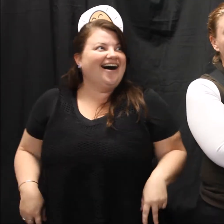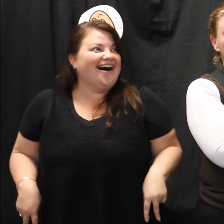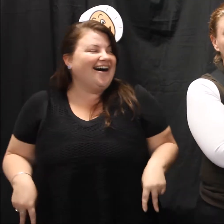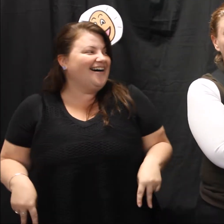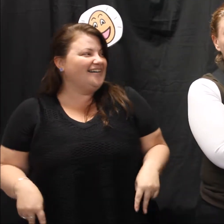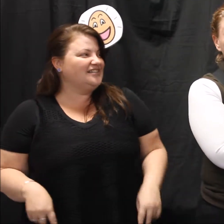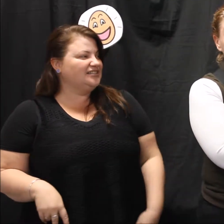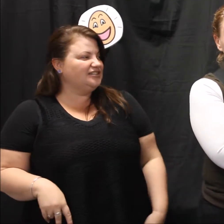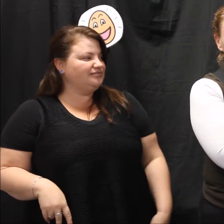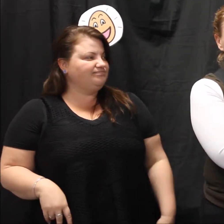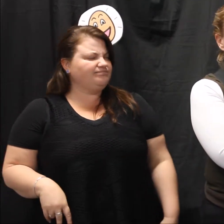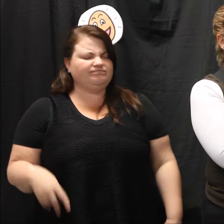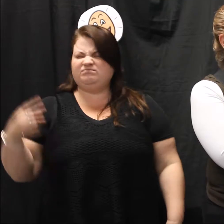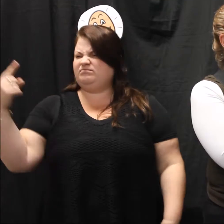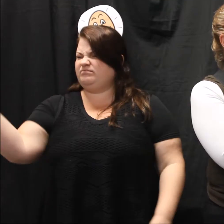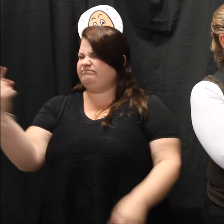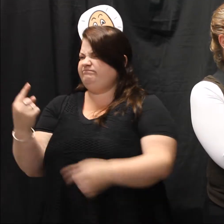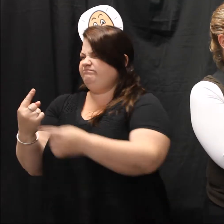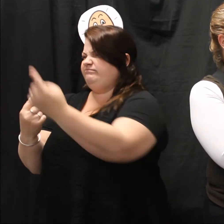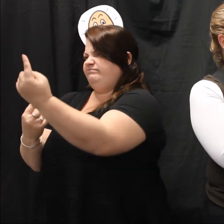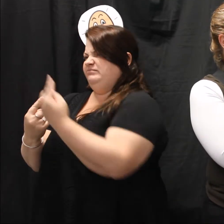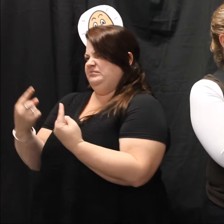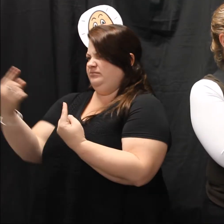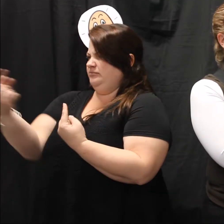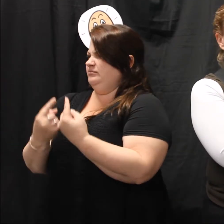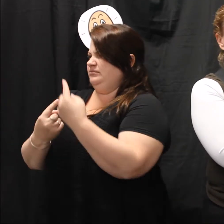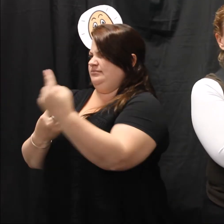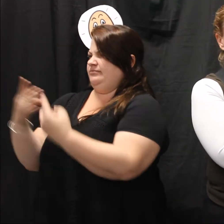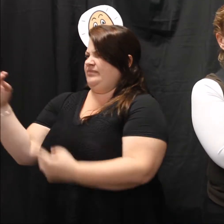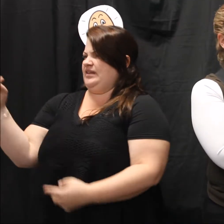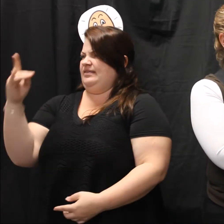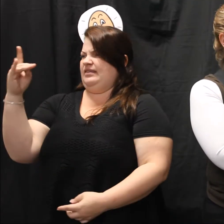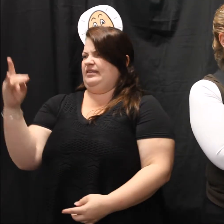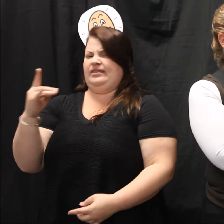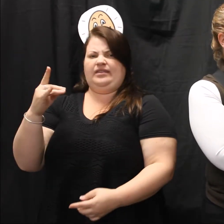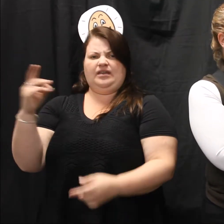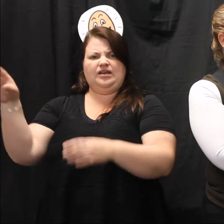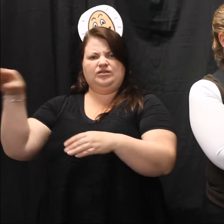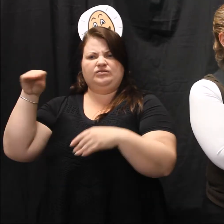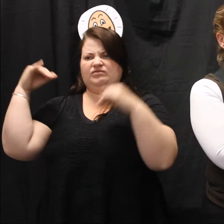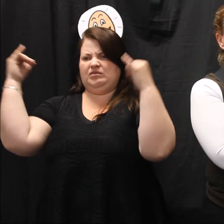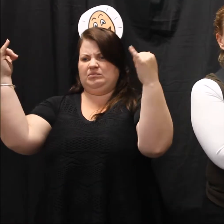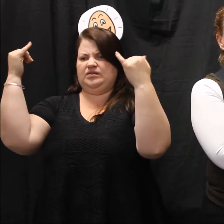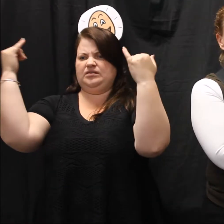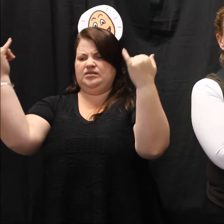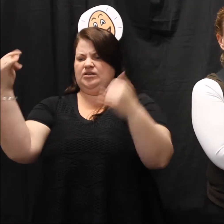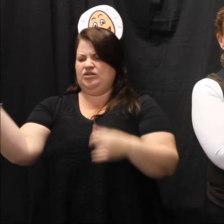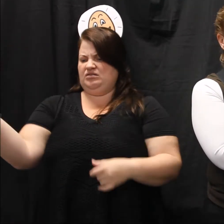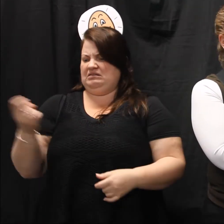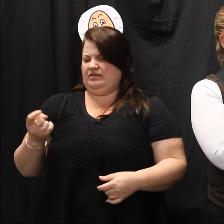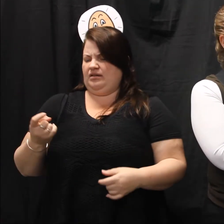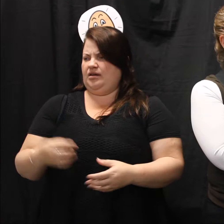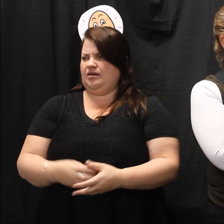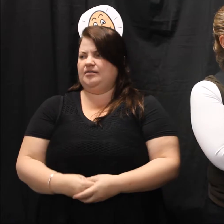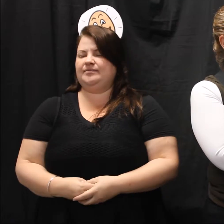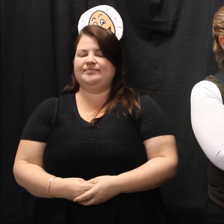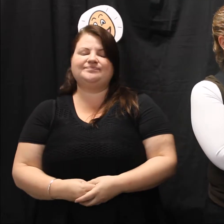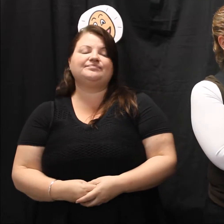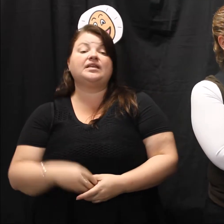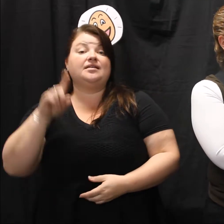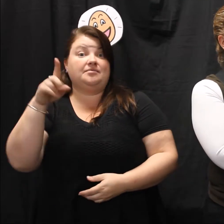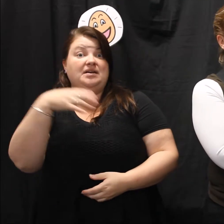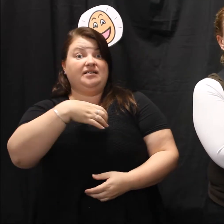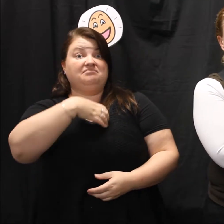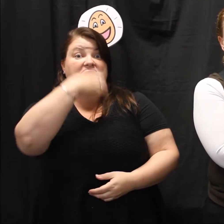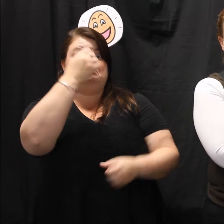Then one by one each animal who'd been there at the dance arrived while Gerald boogied